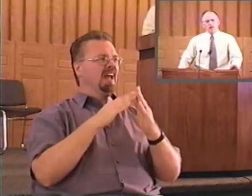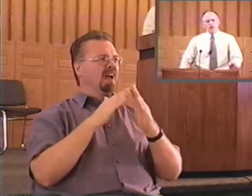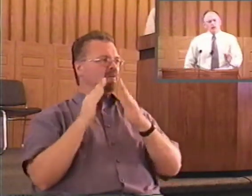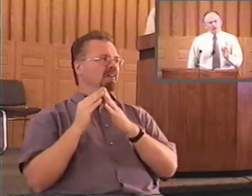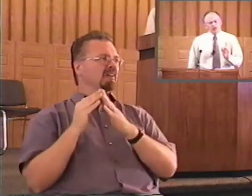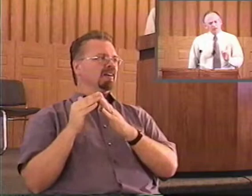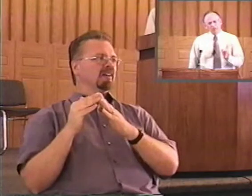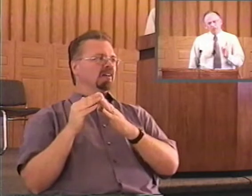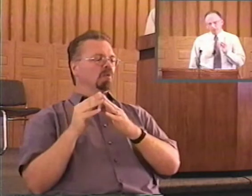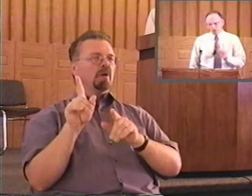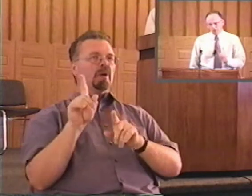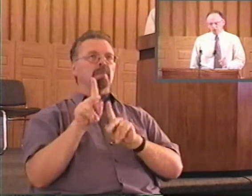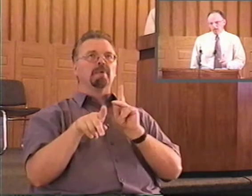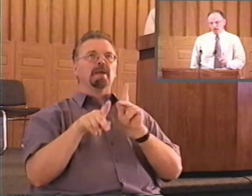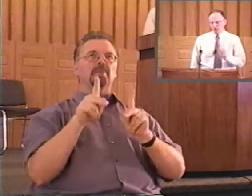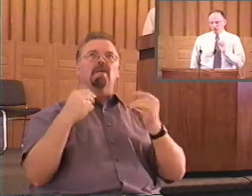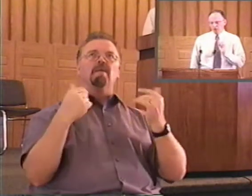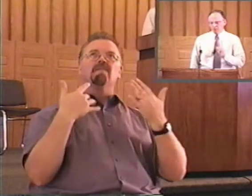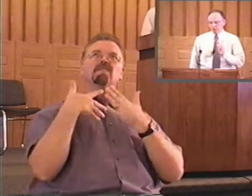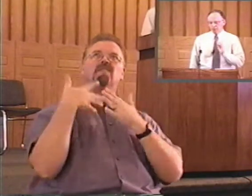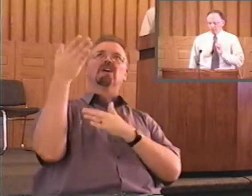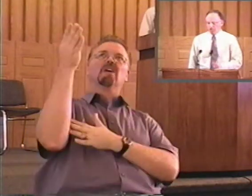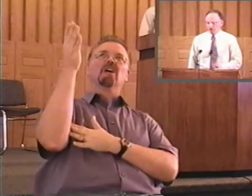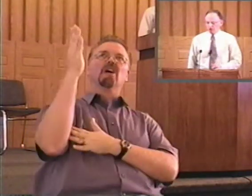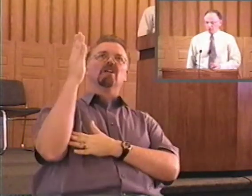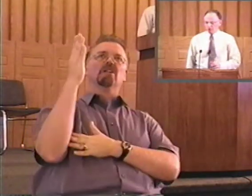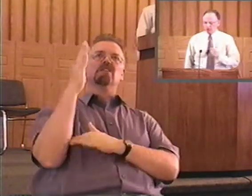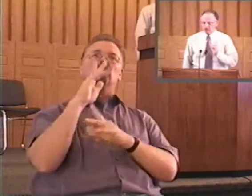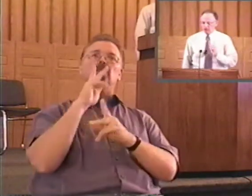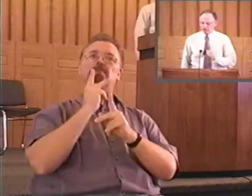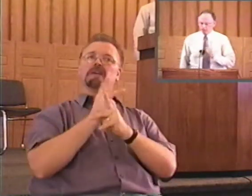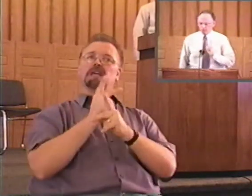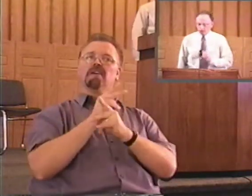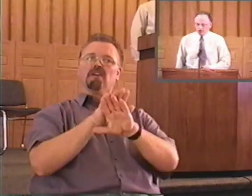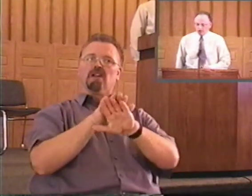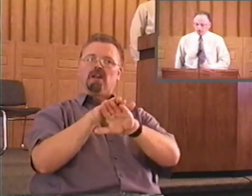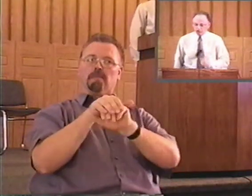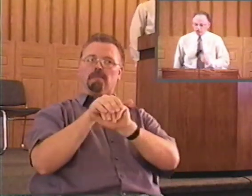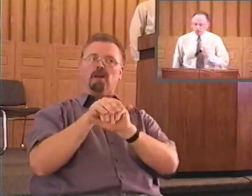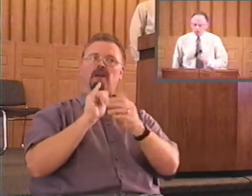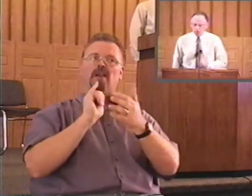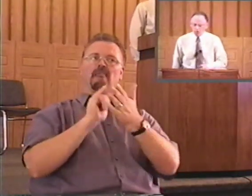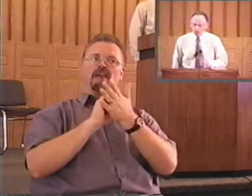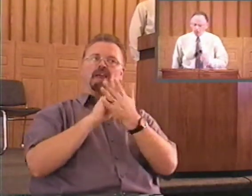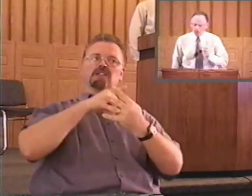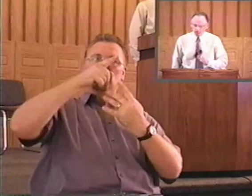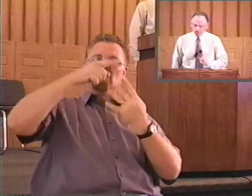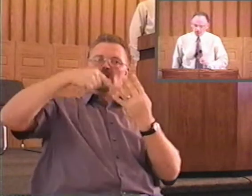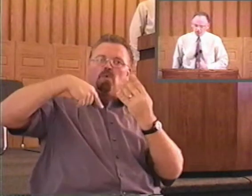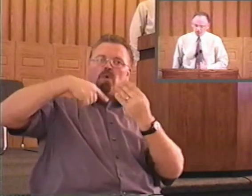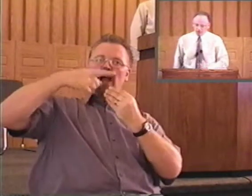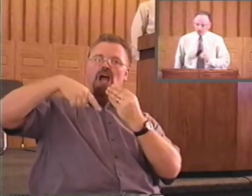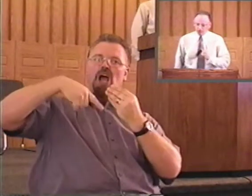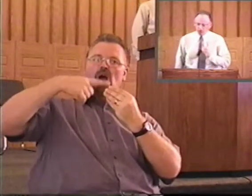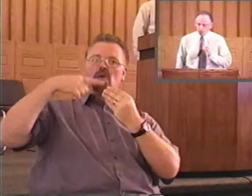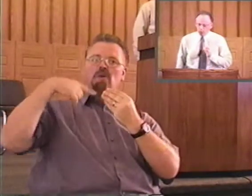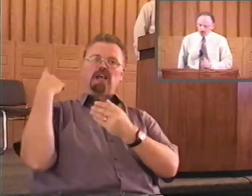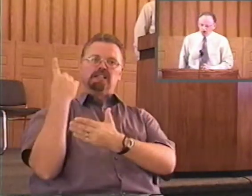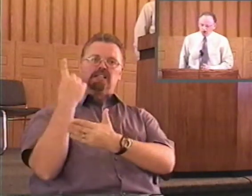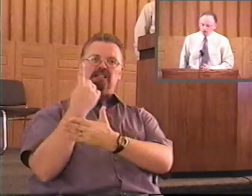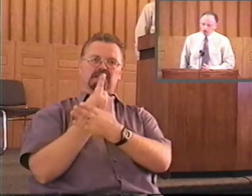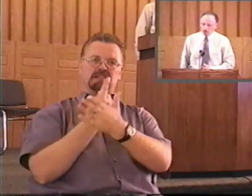God. And therefore, beware of the hypocrisy that is around us, all around